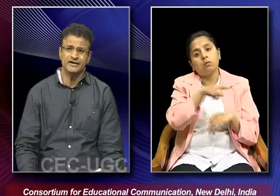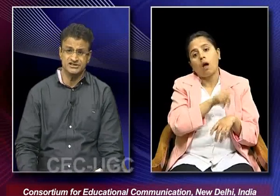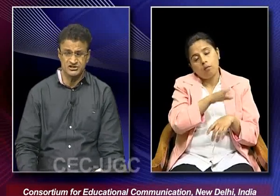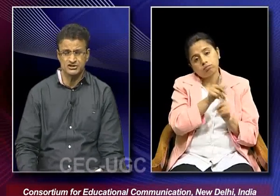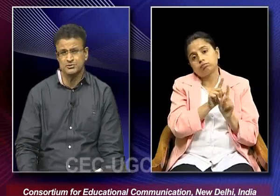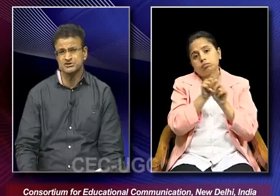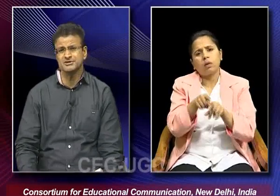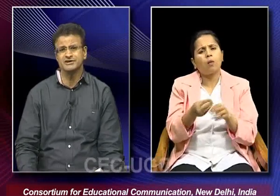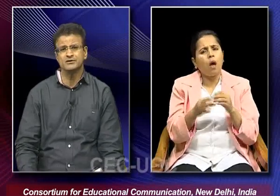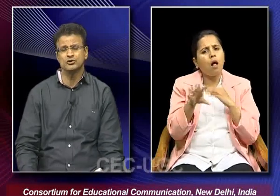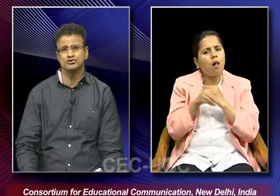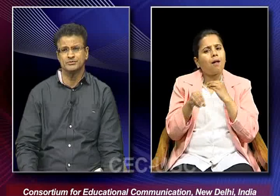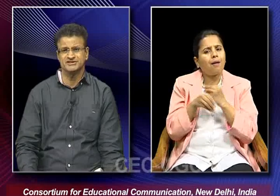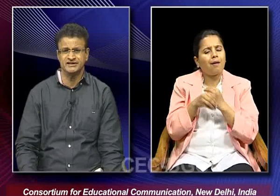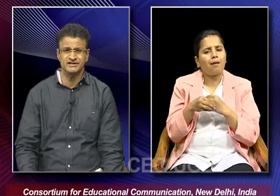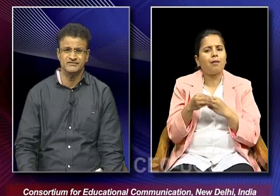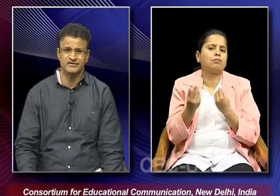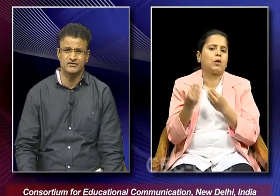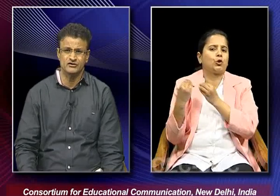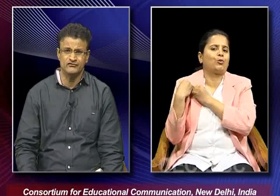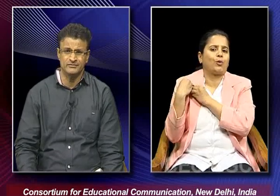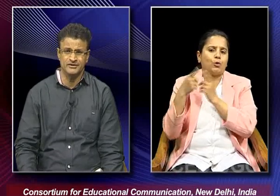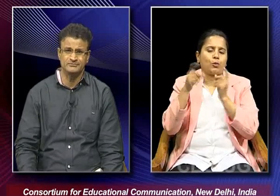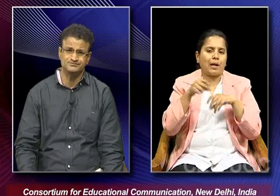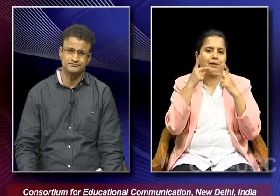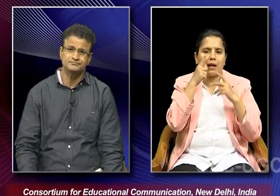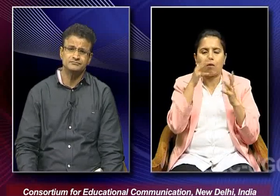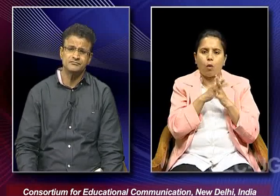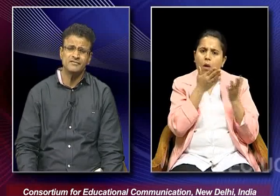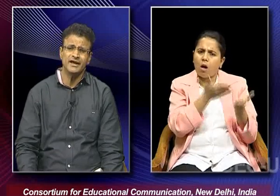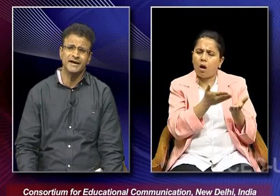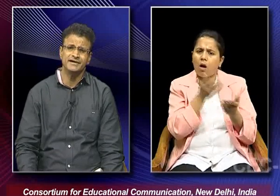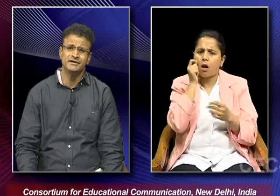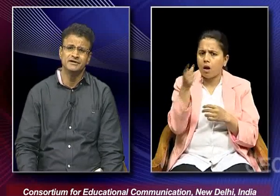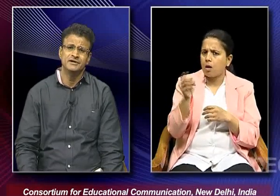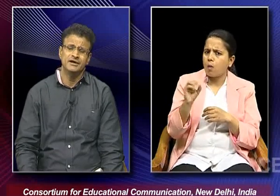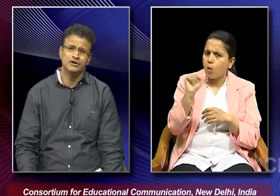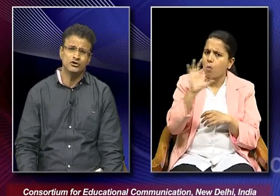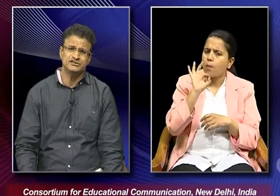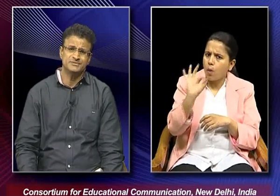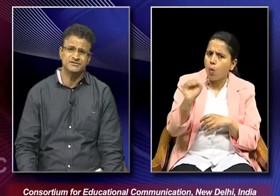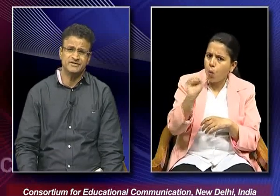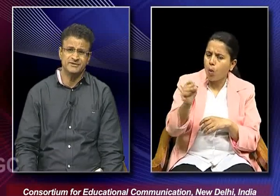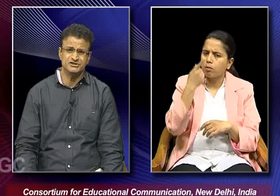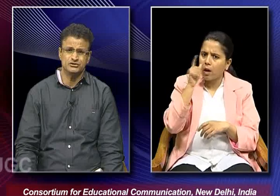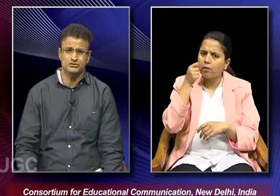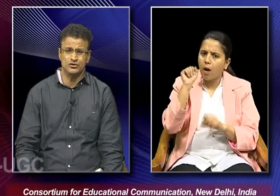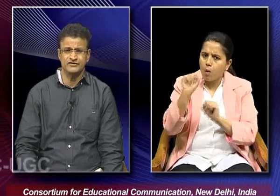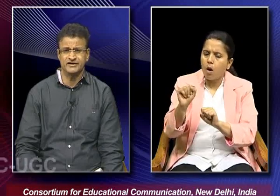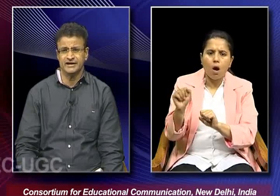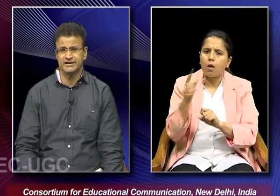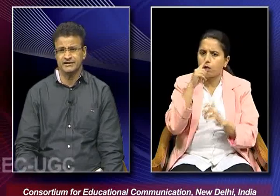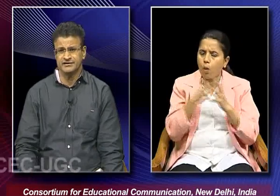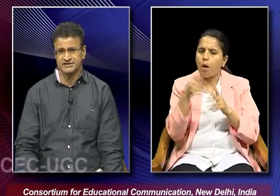of additional responsibility could also be seen in the framework of women, and not specific mention of